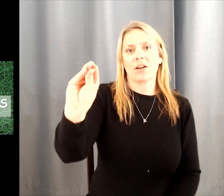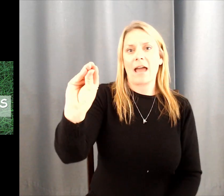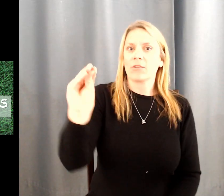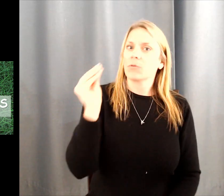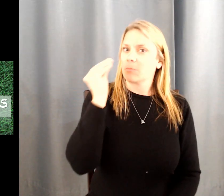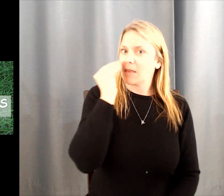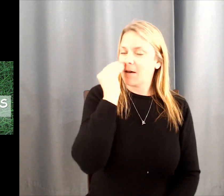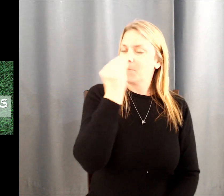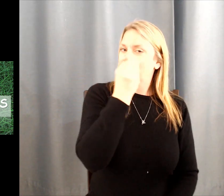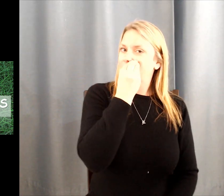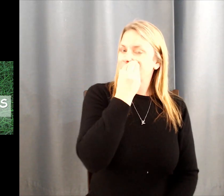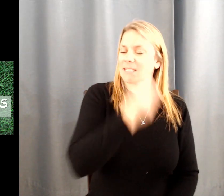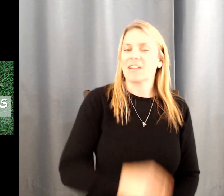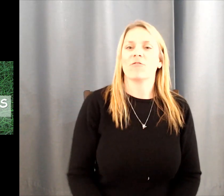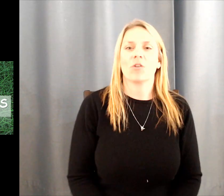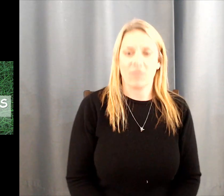with my thumb and the sign for flowers.